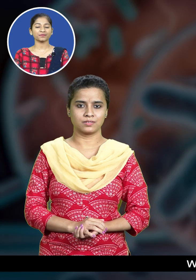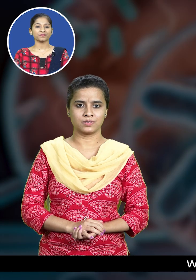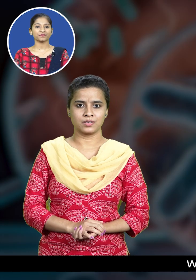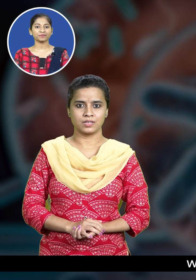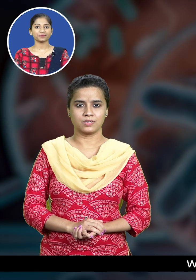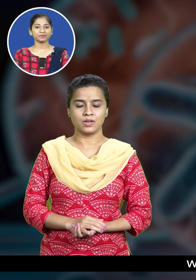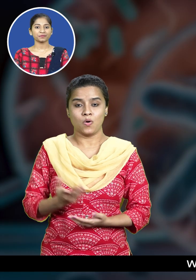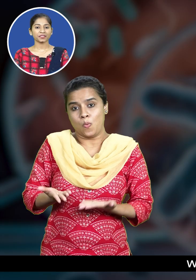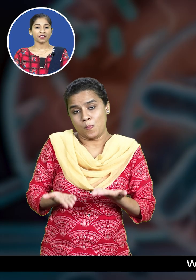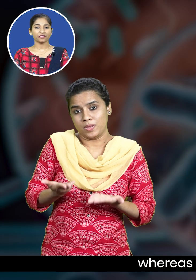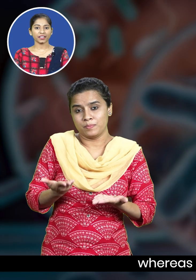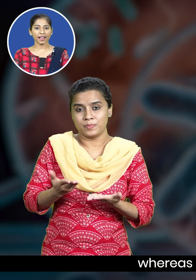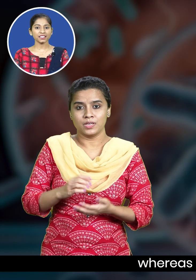risk,